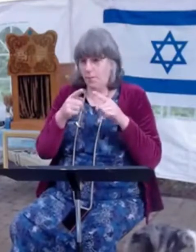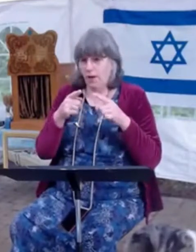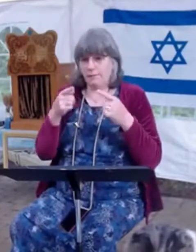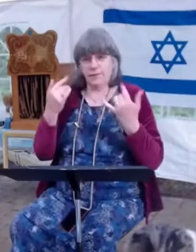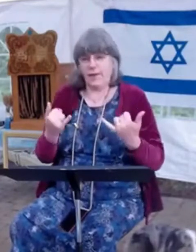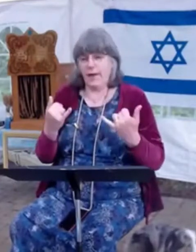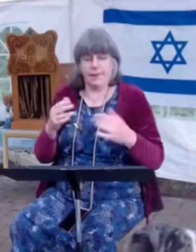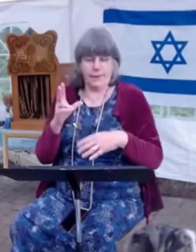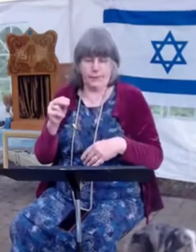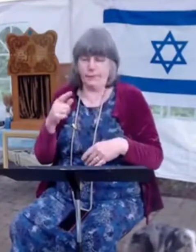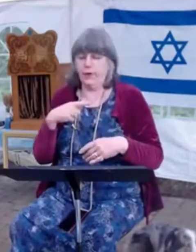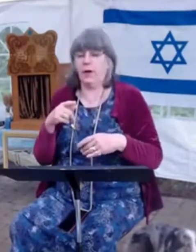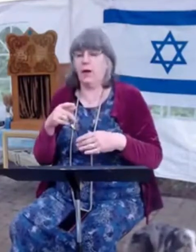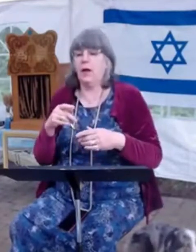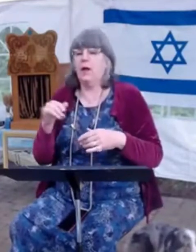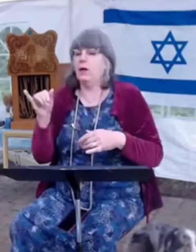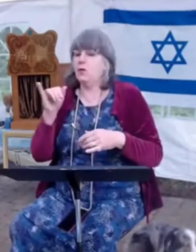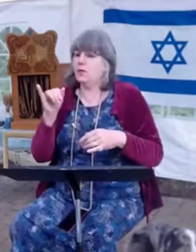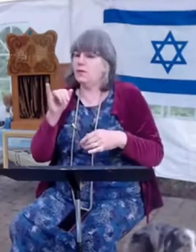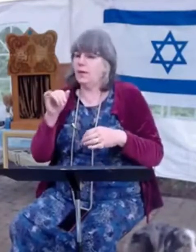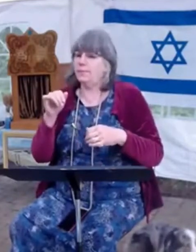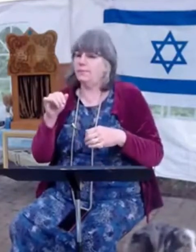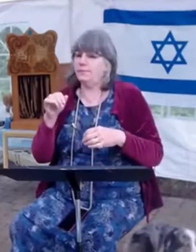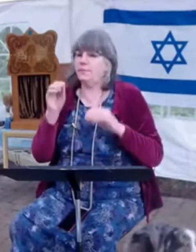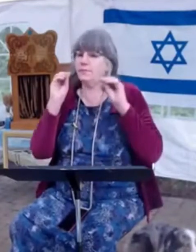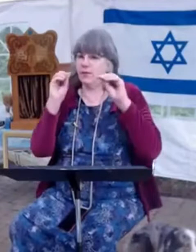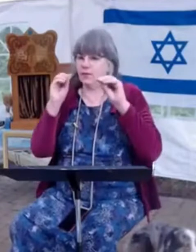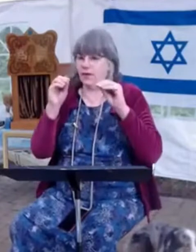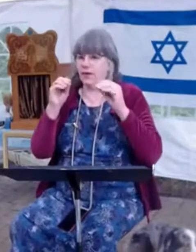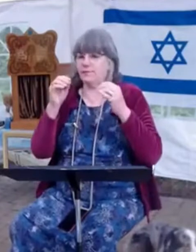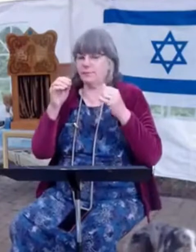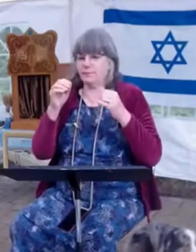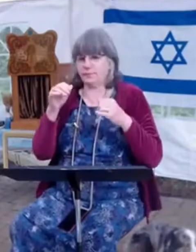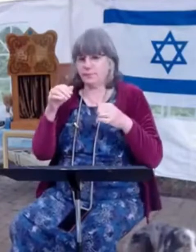because I'm going to redo it because I felt like doing it.